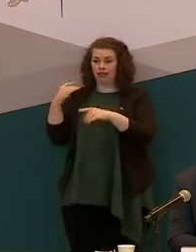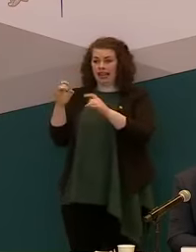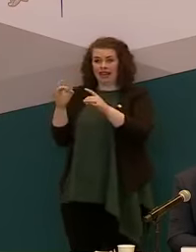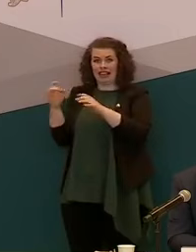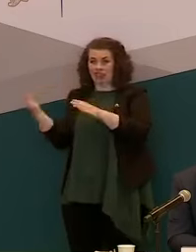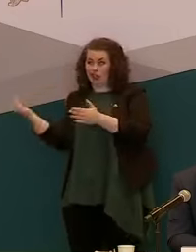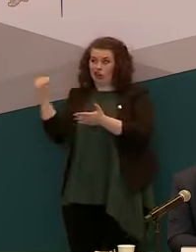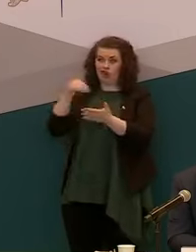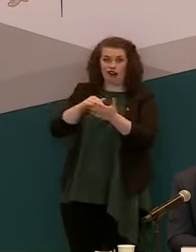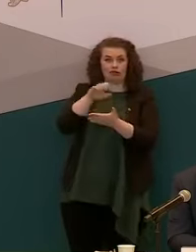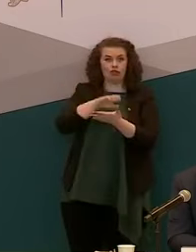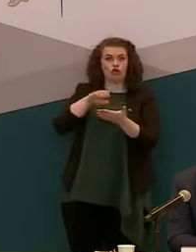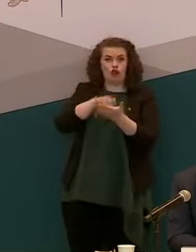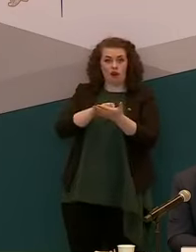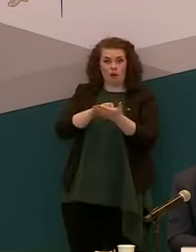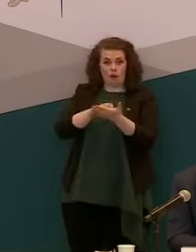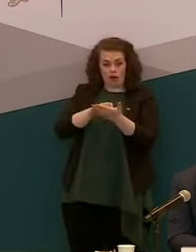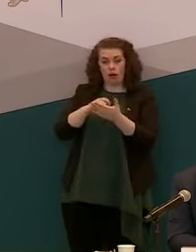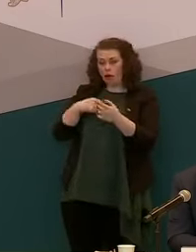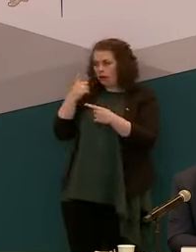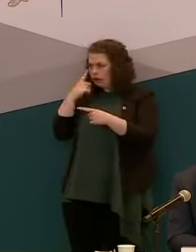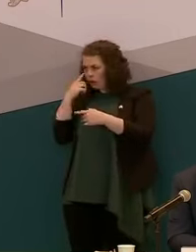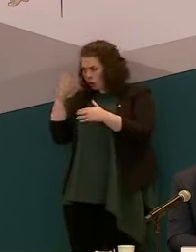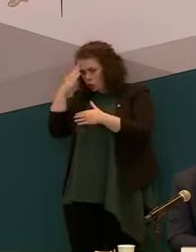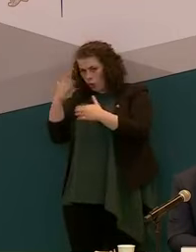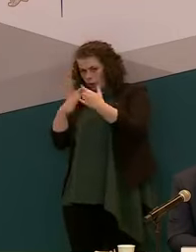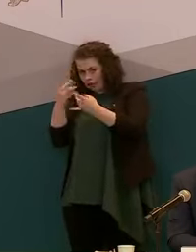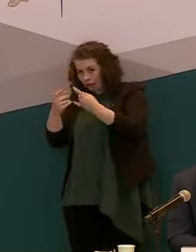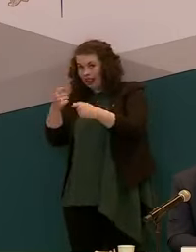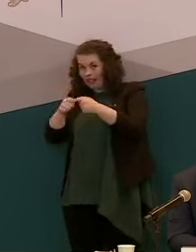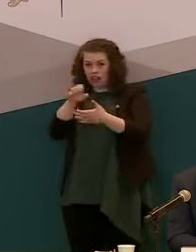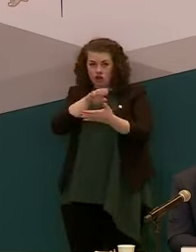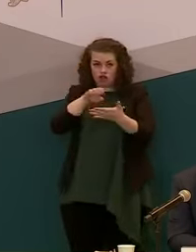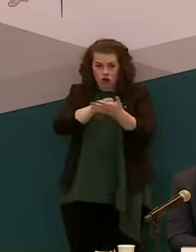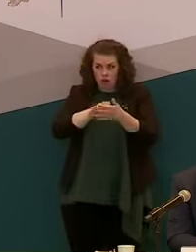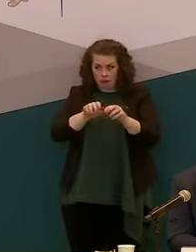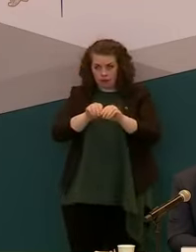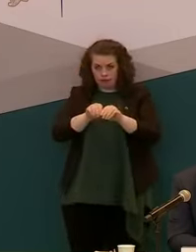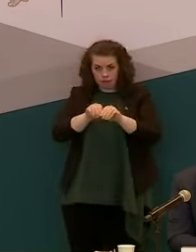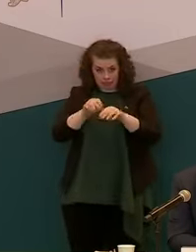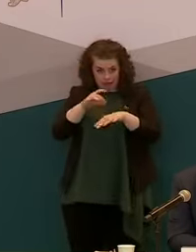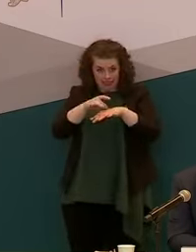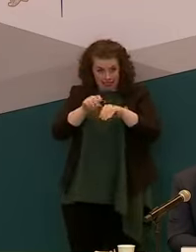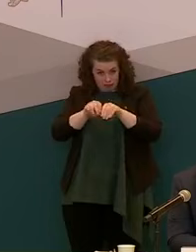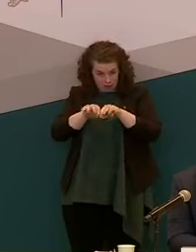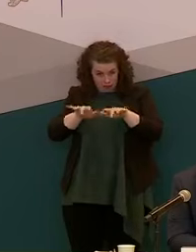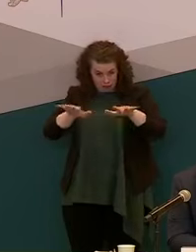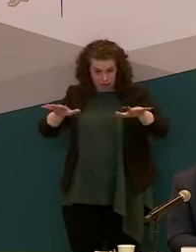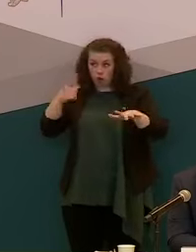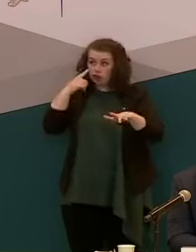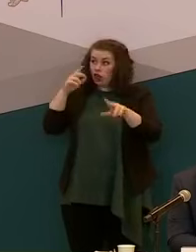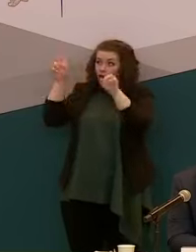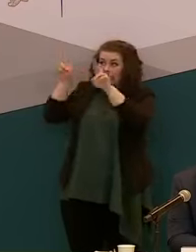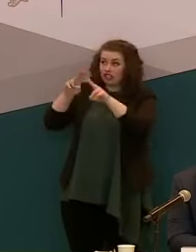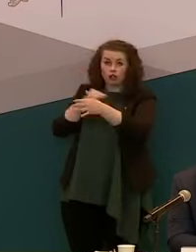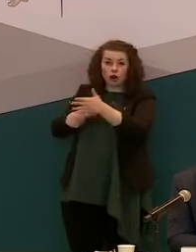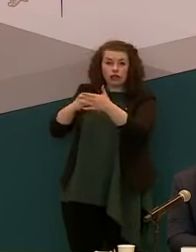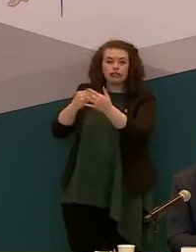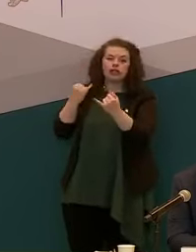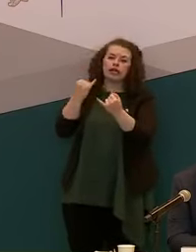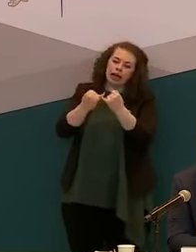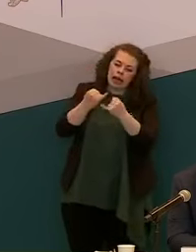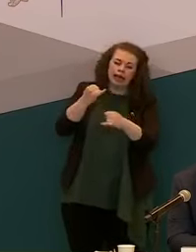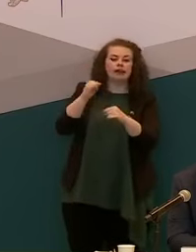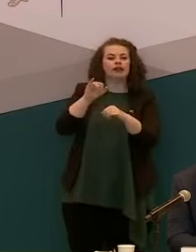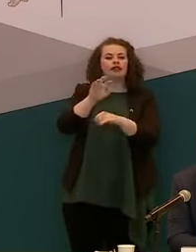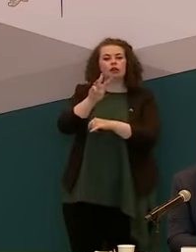with the increasing experience we have in terms of its European spread, from the advice that we have from the international organisations, WHO and ECDC, that this